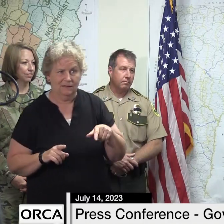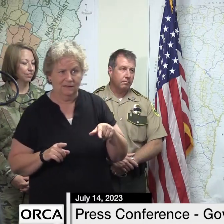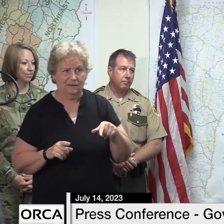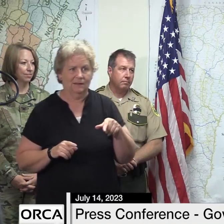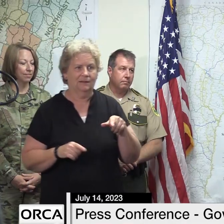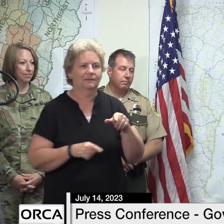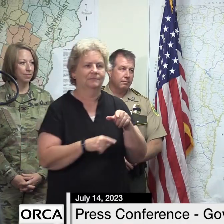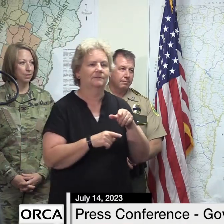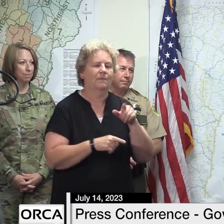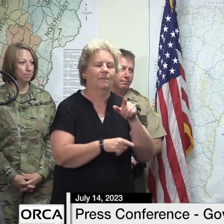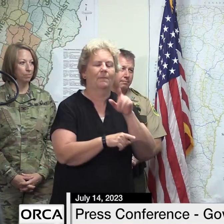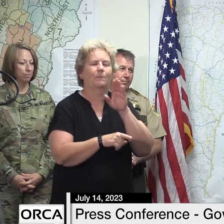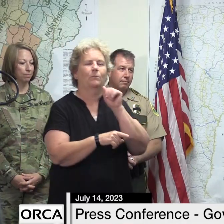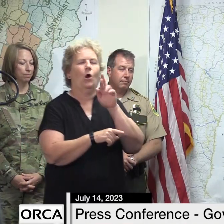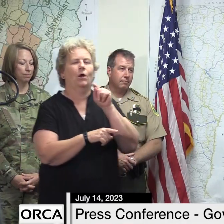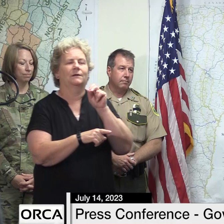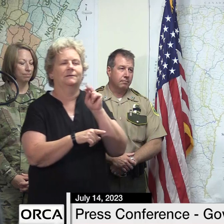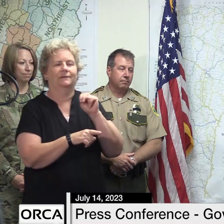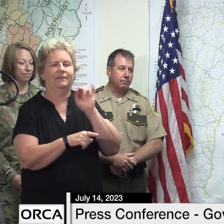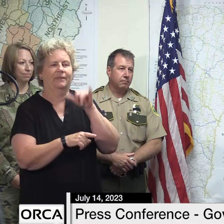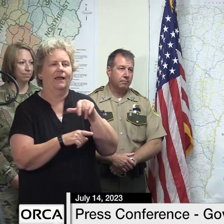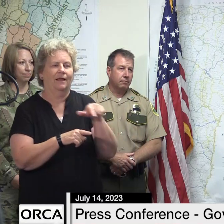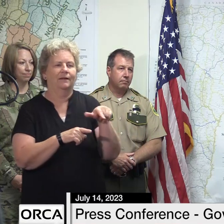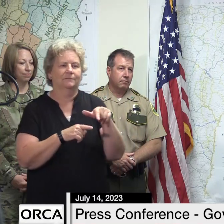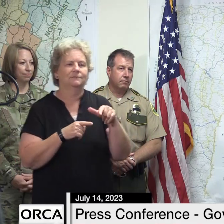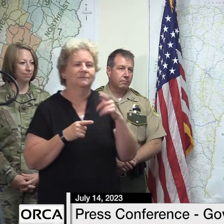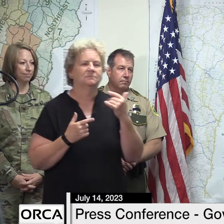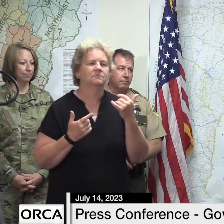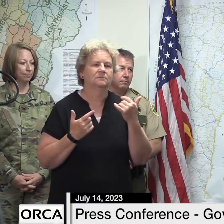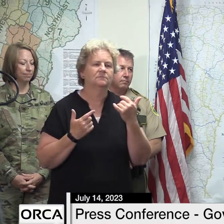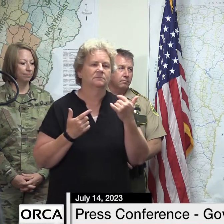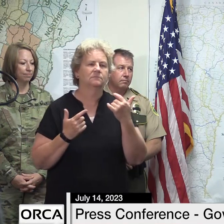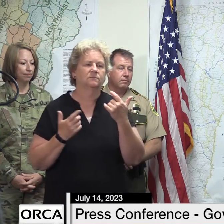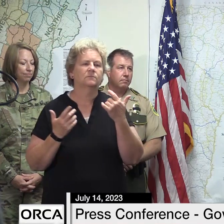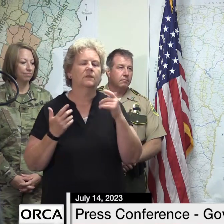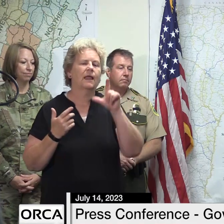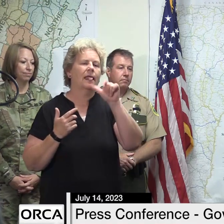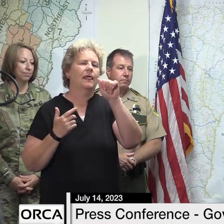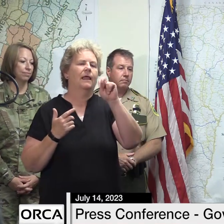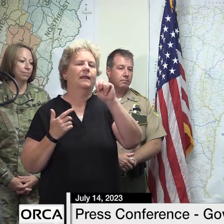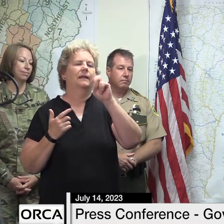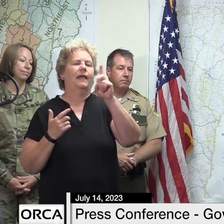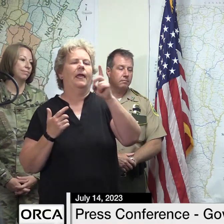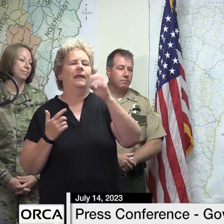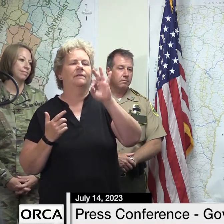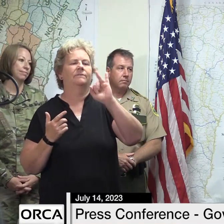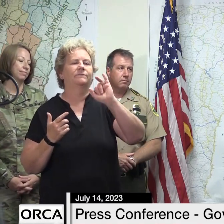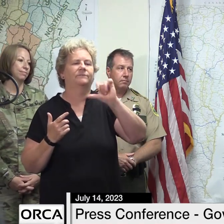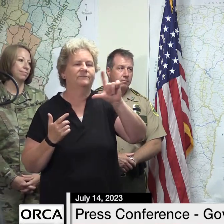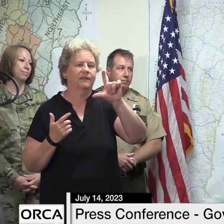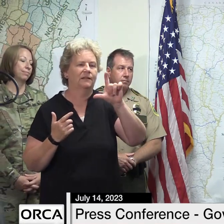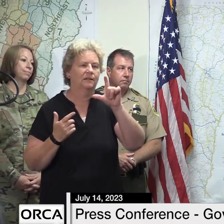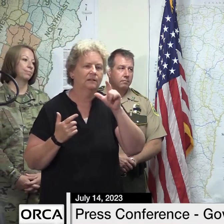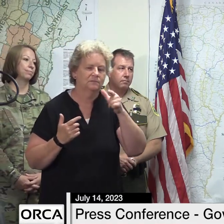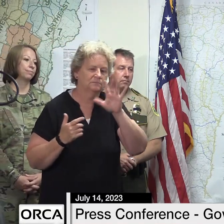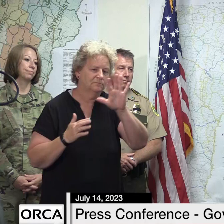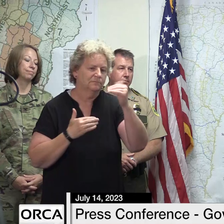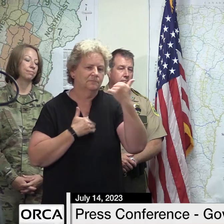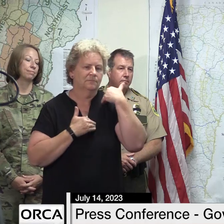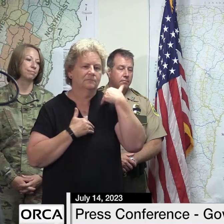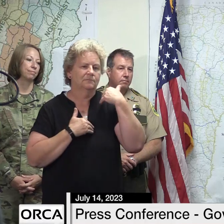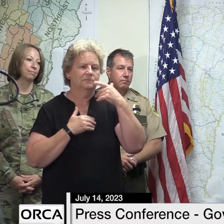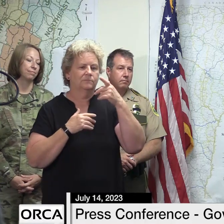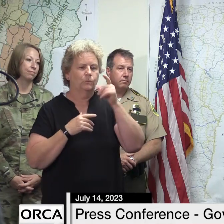you know there's an inspection process at the landfills on a daily basis. So anything, any slides, any deviation